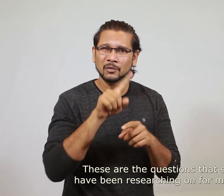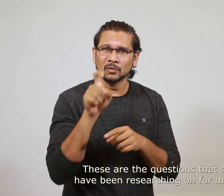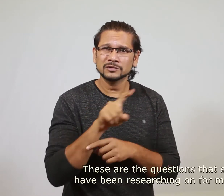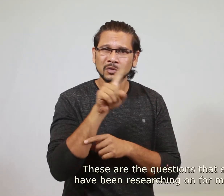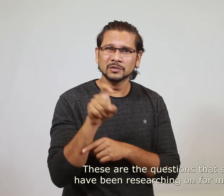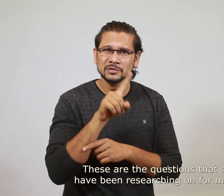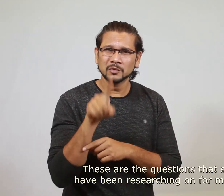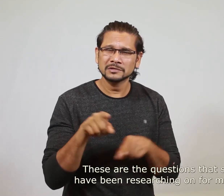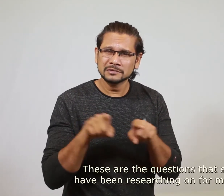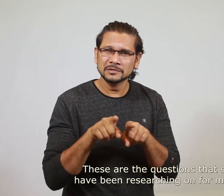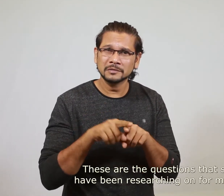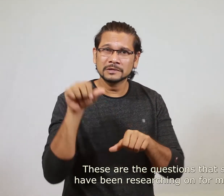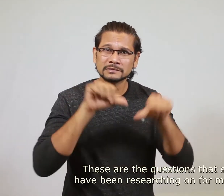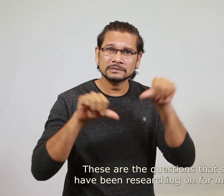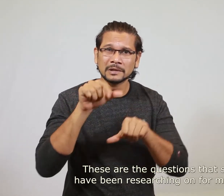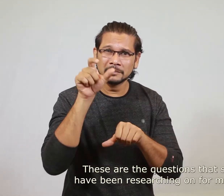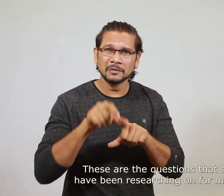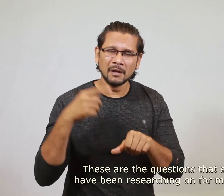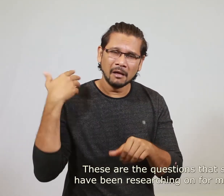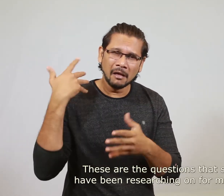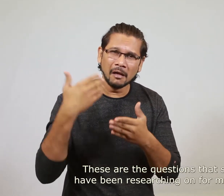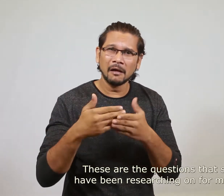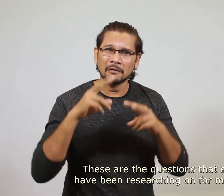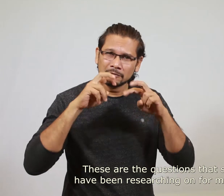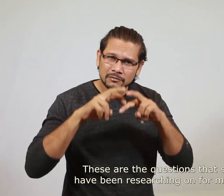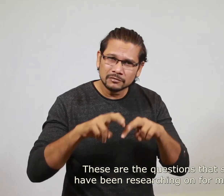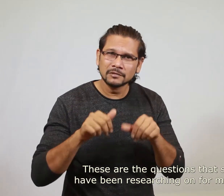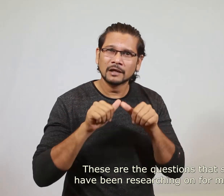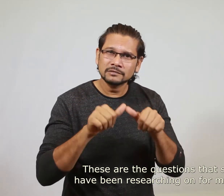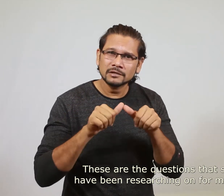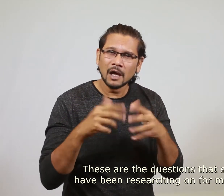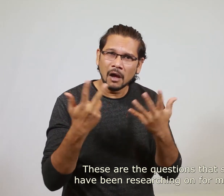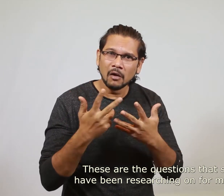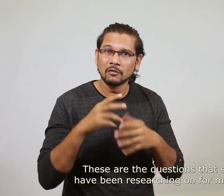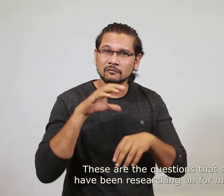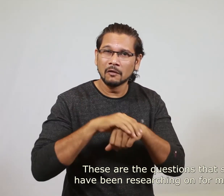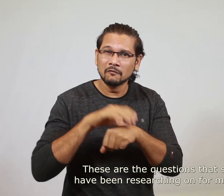These are the questions that scientists have been researching for many years.